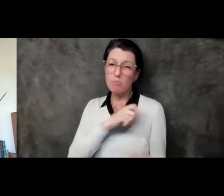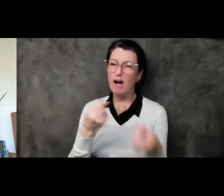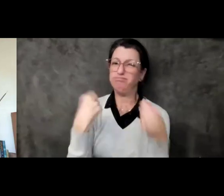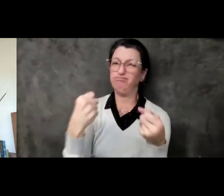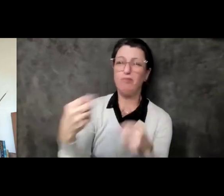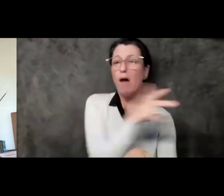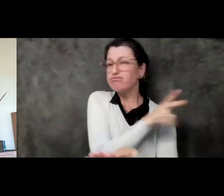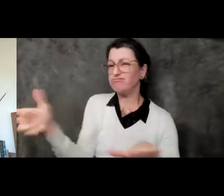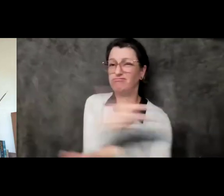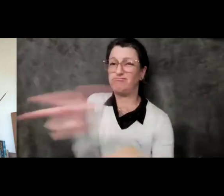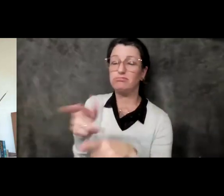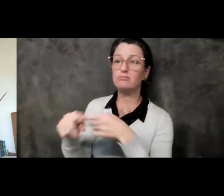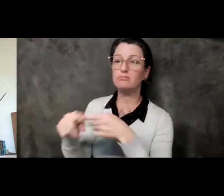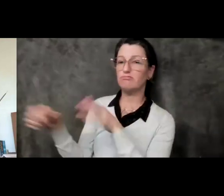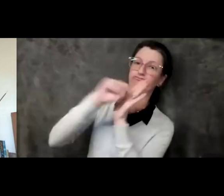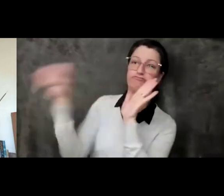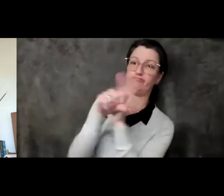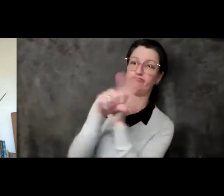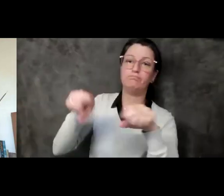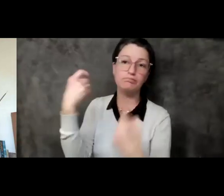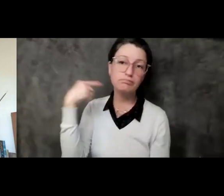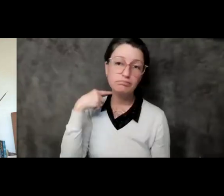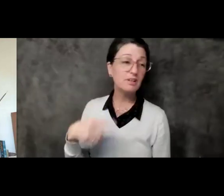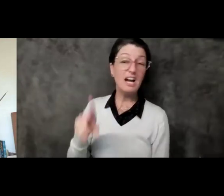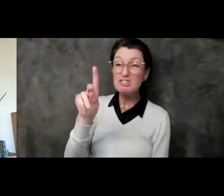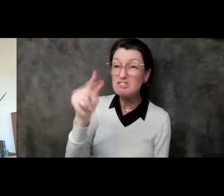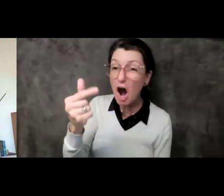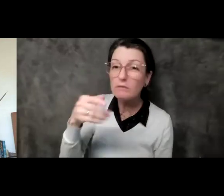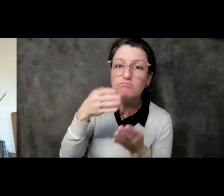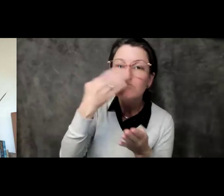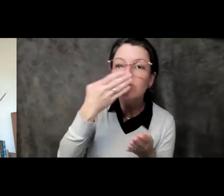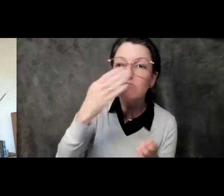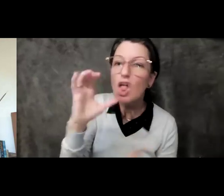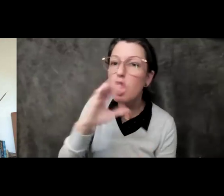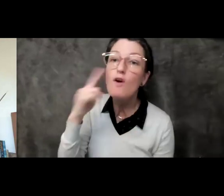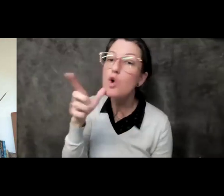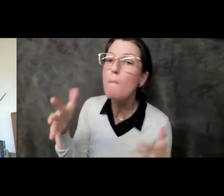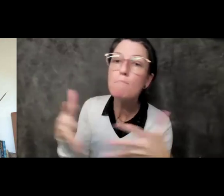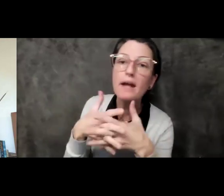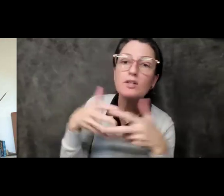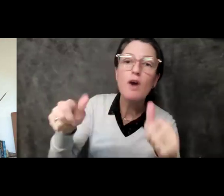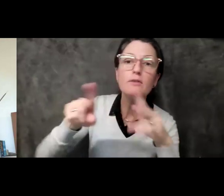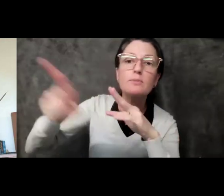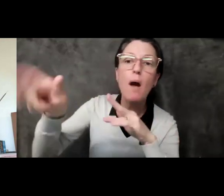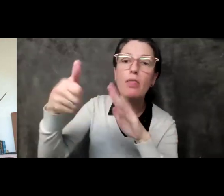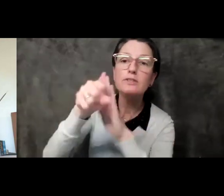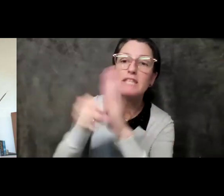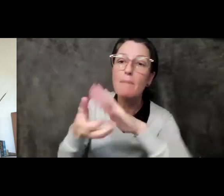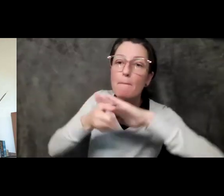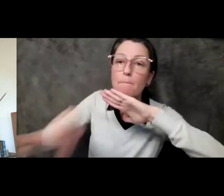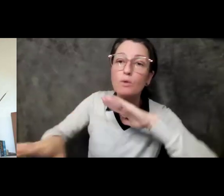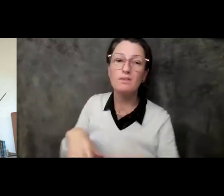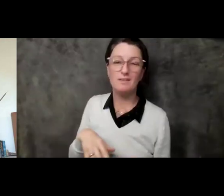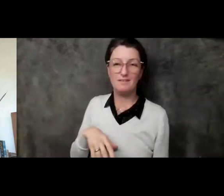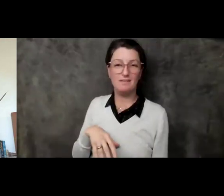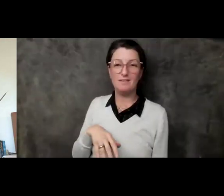pregnancy sniffing dogs, and protective Proud Boy Klansmen in khakis and white gaiters, exactly who and